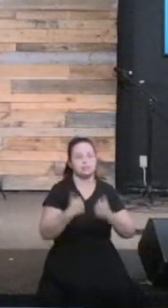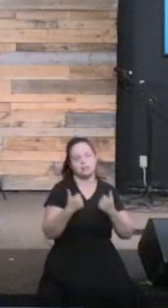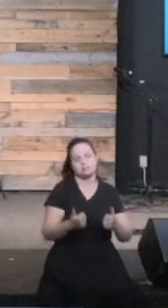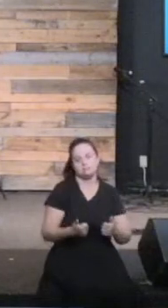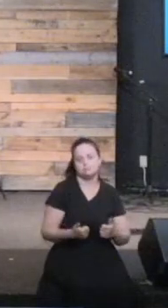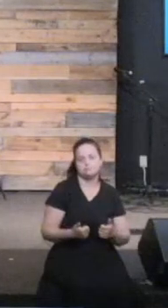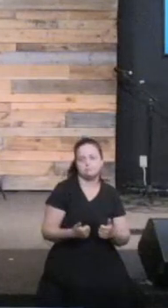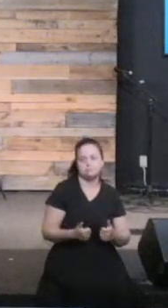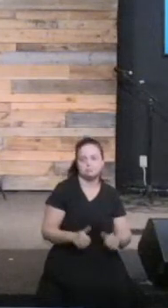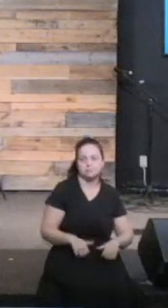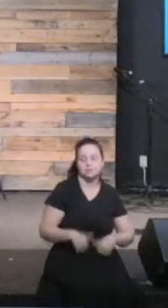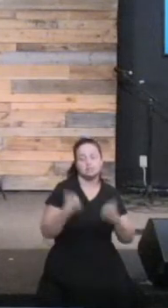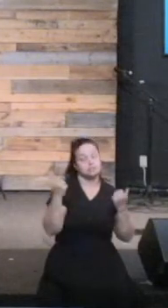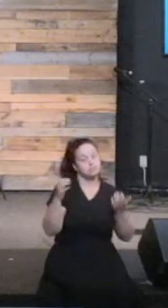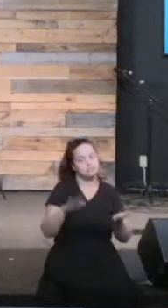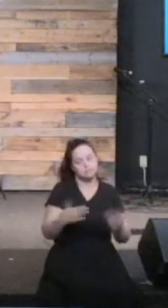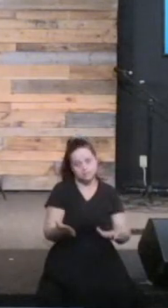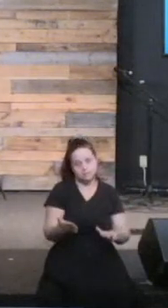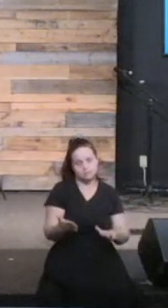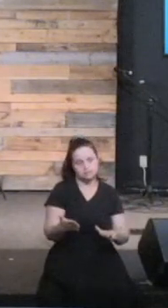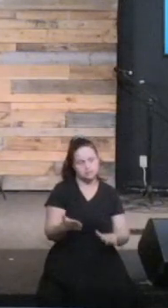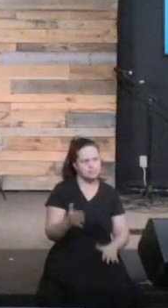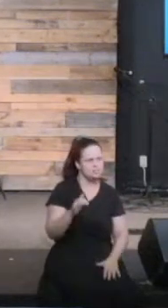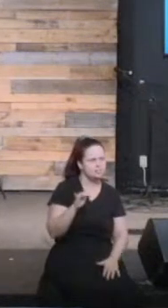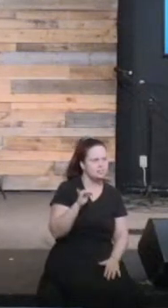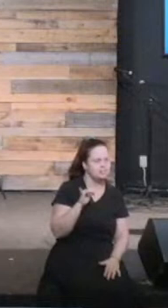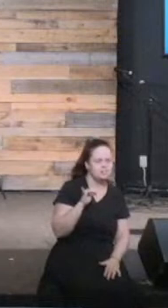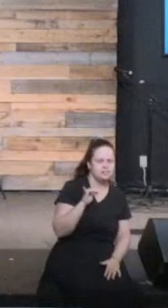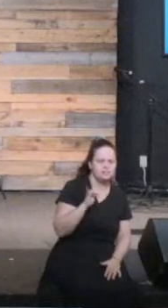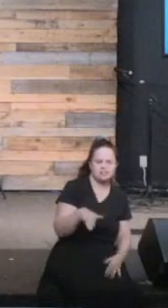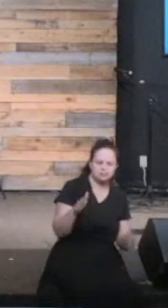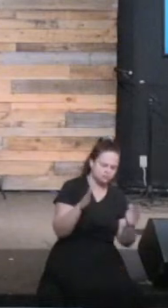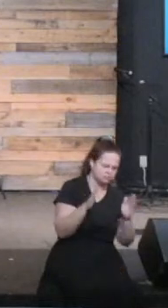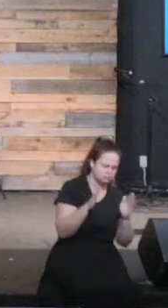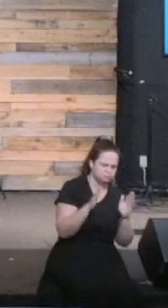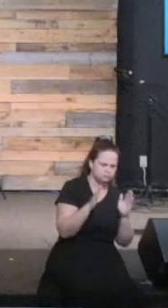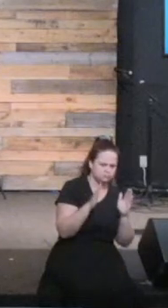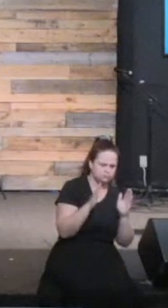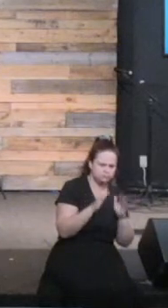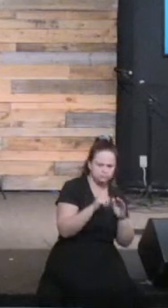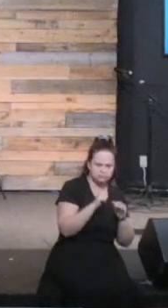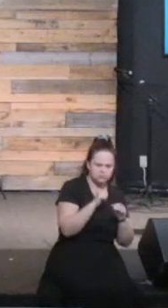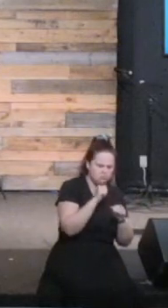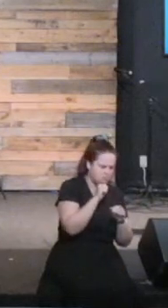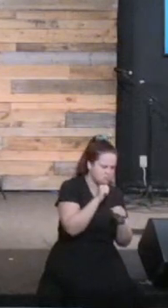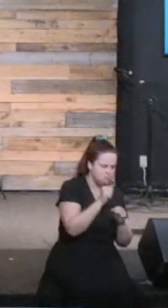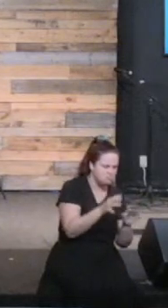and dying that is too small of a thing to live for